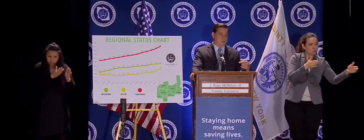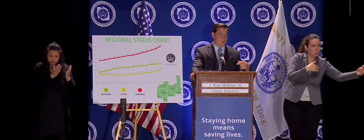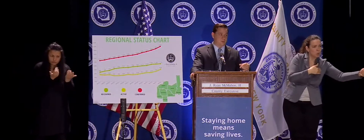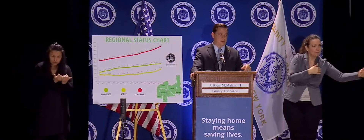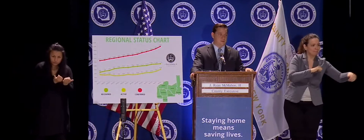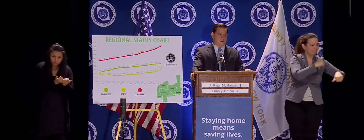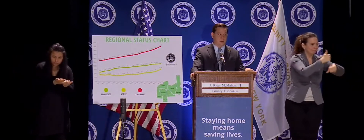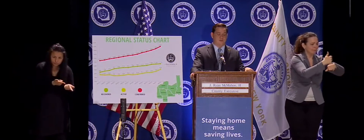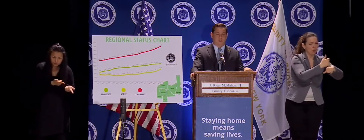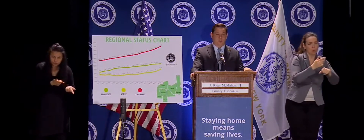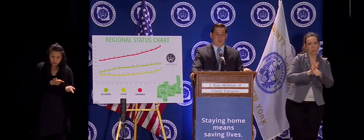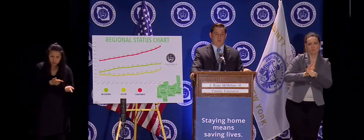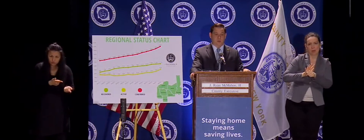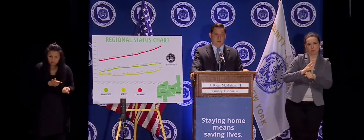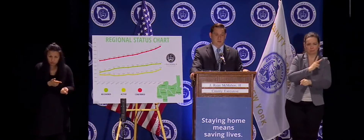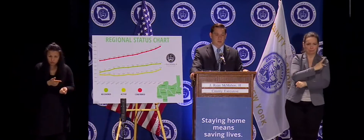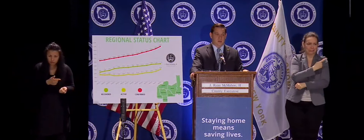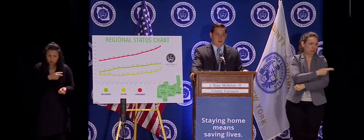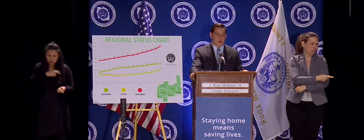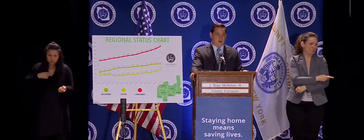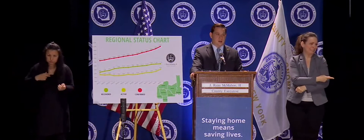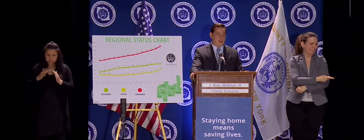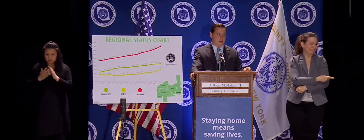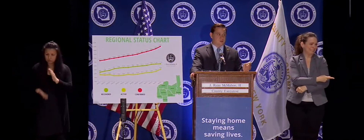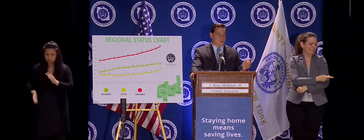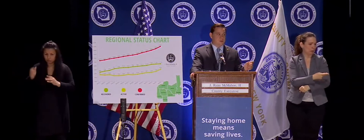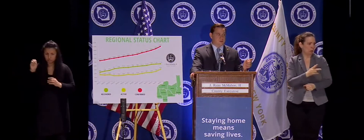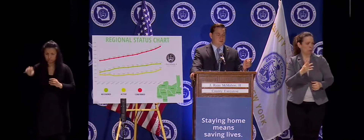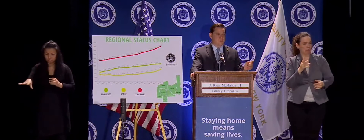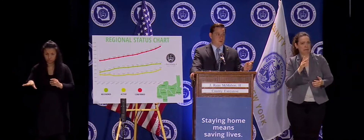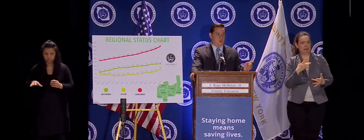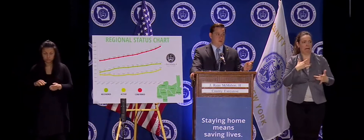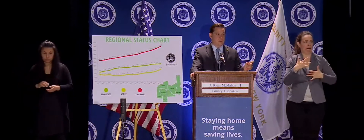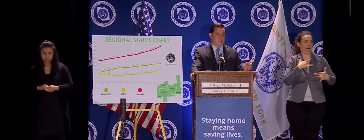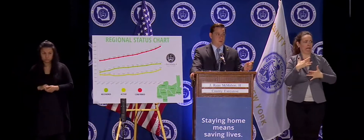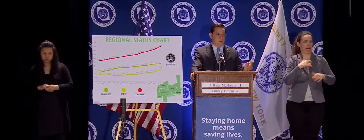be acceptable to me if it was my family member, but I guess once